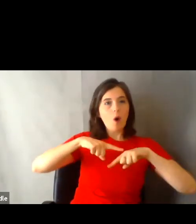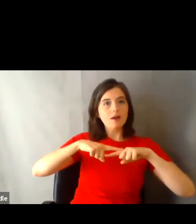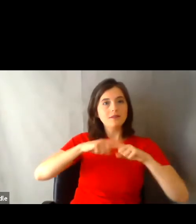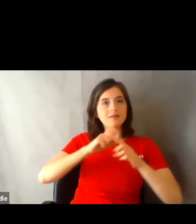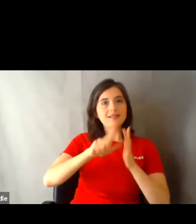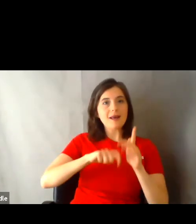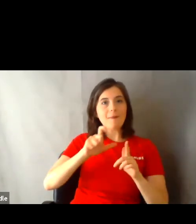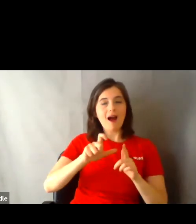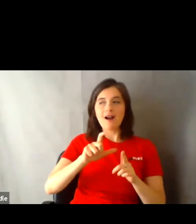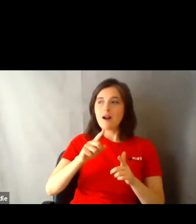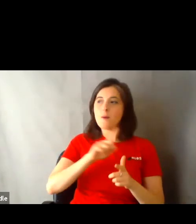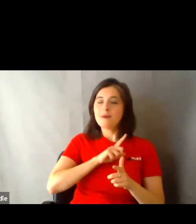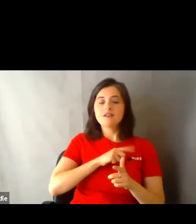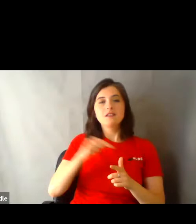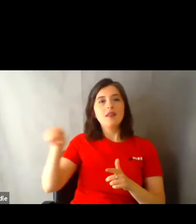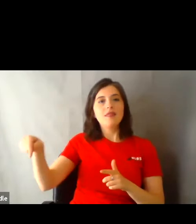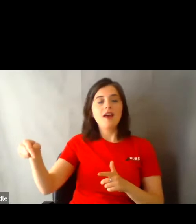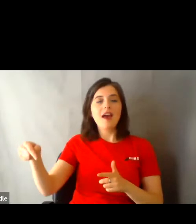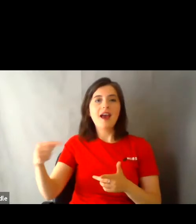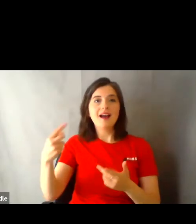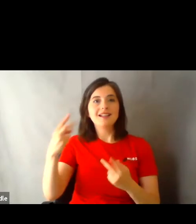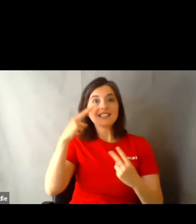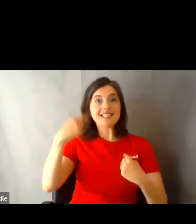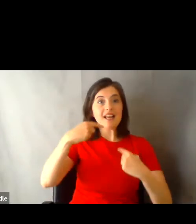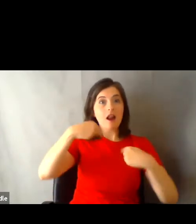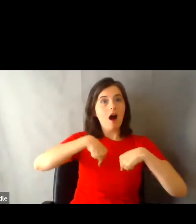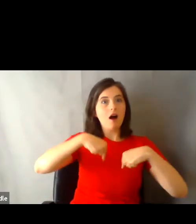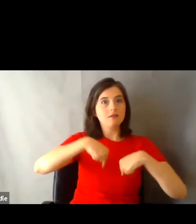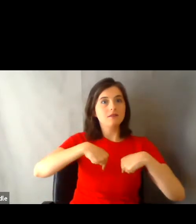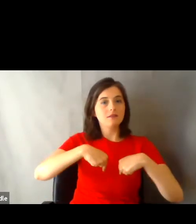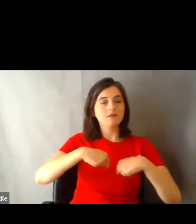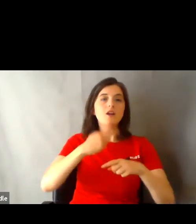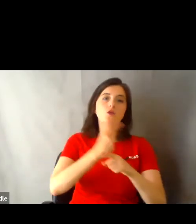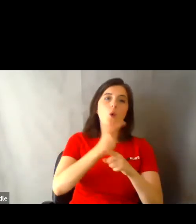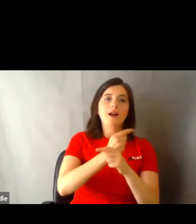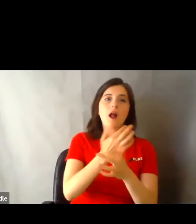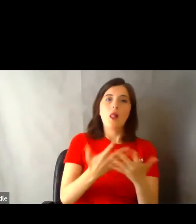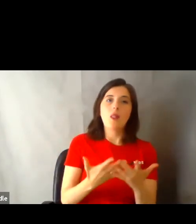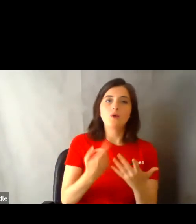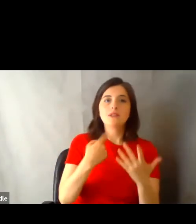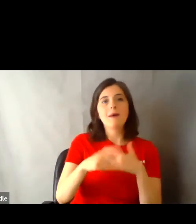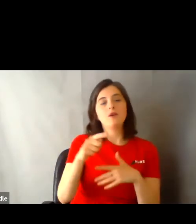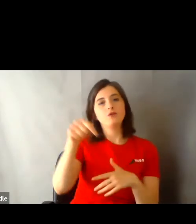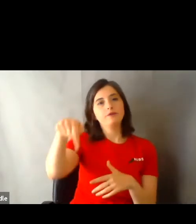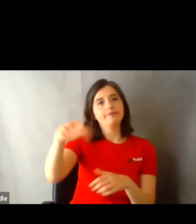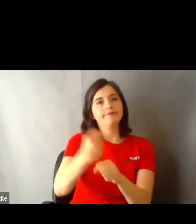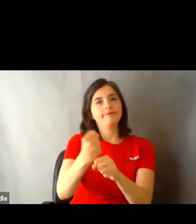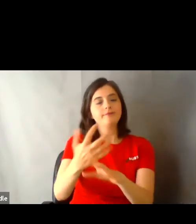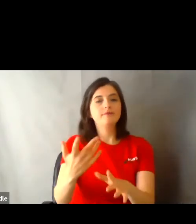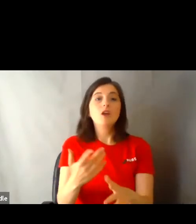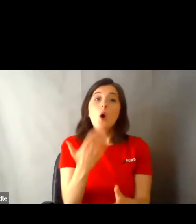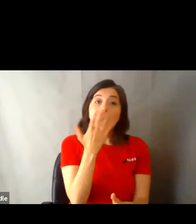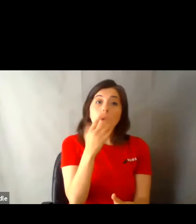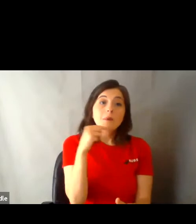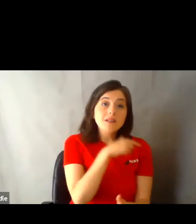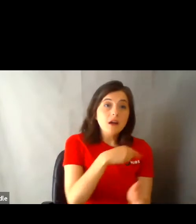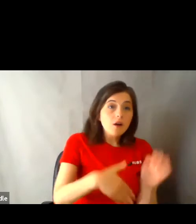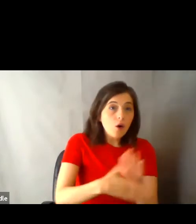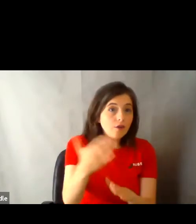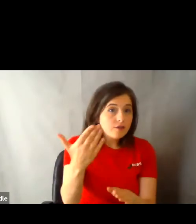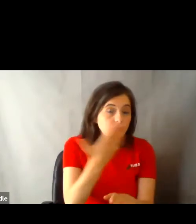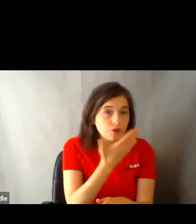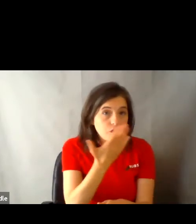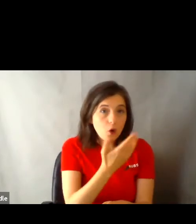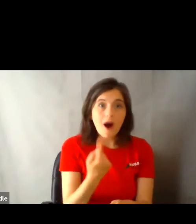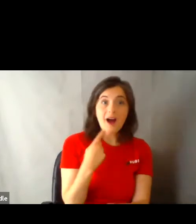these upcoming Metro advertorials from the DWP. My son went to school. I went straight down to the